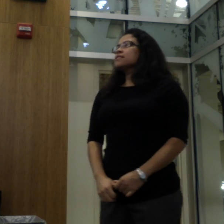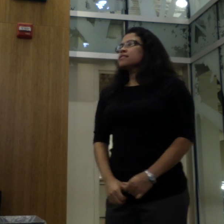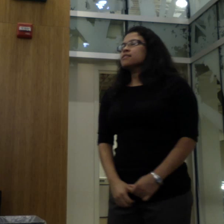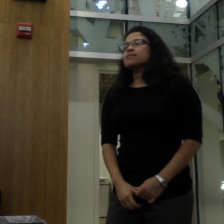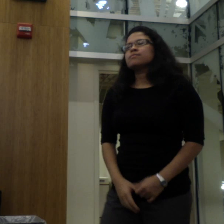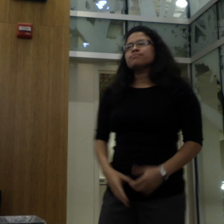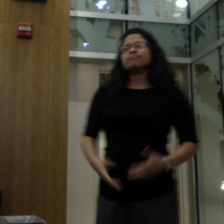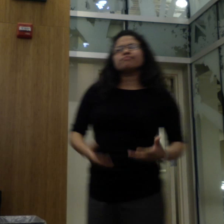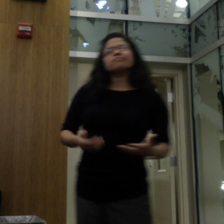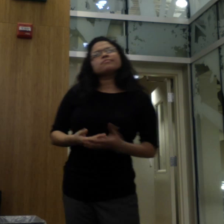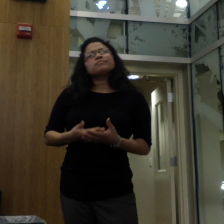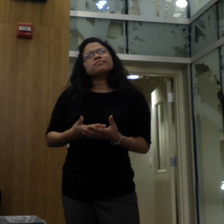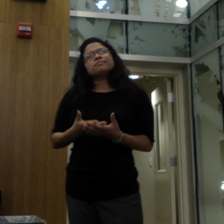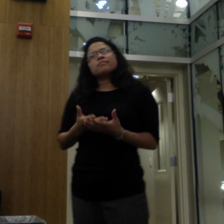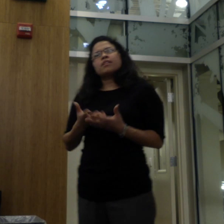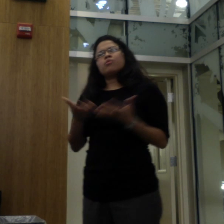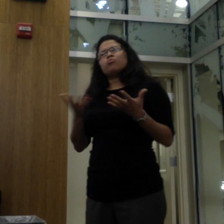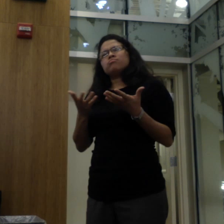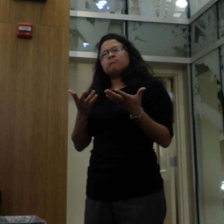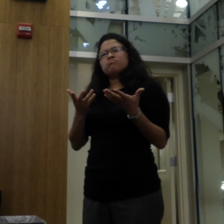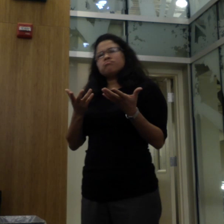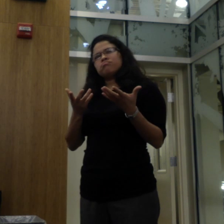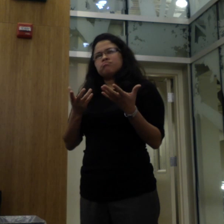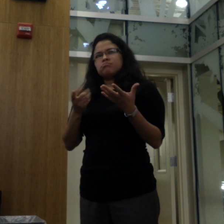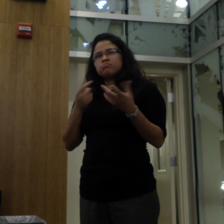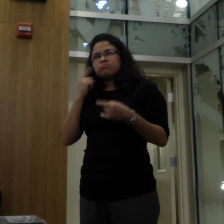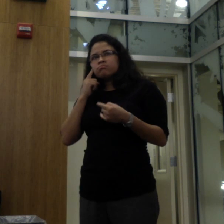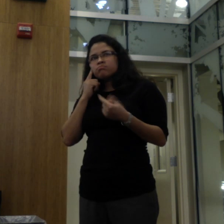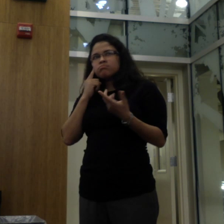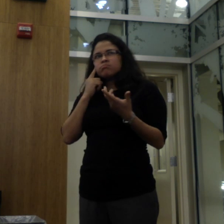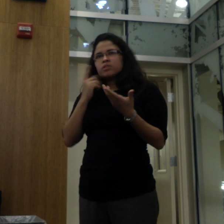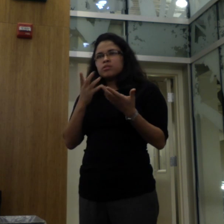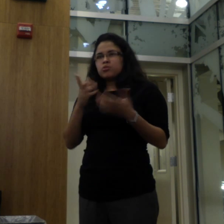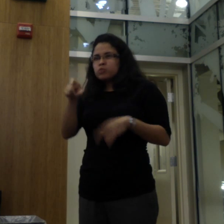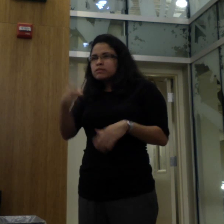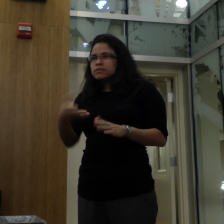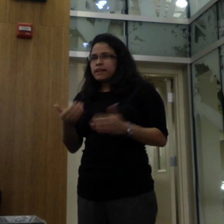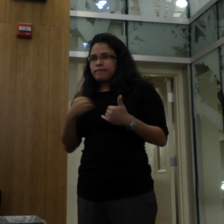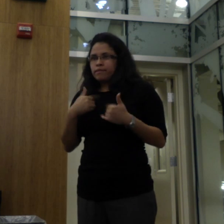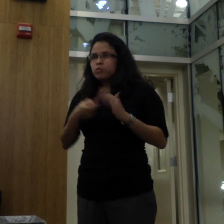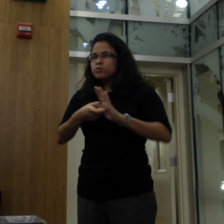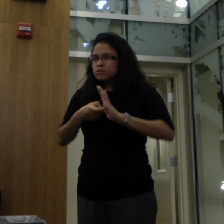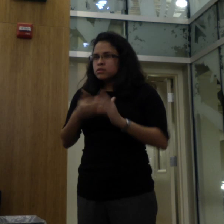what might be some things that would be handy to have?